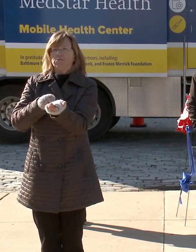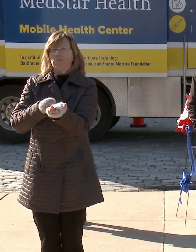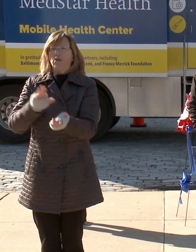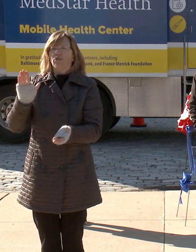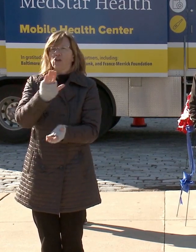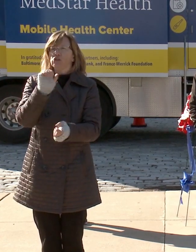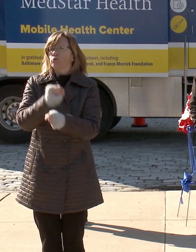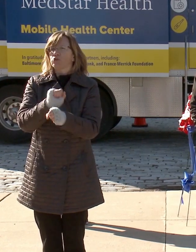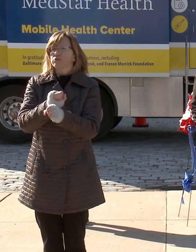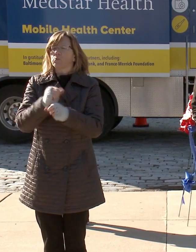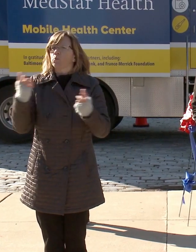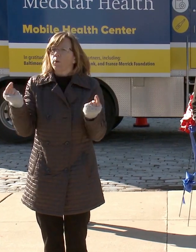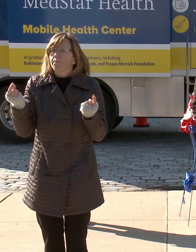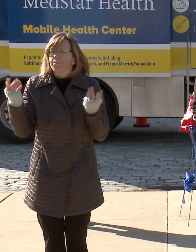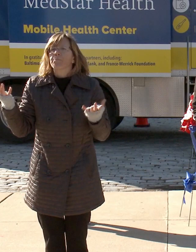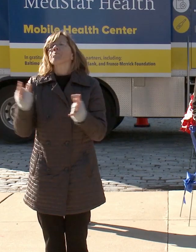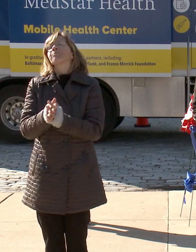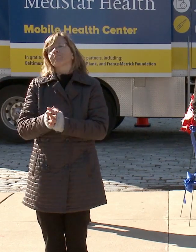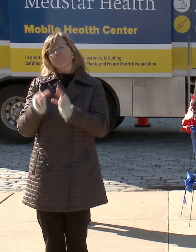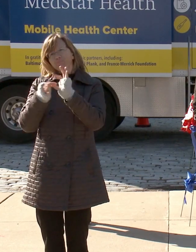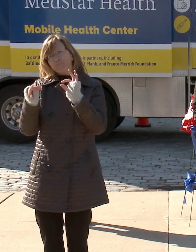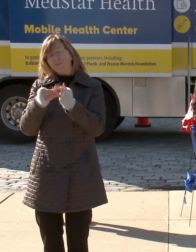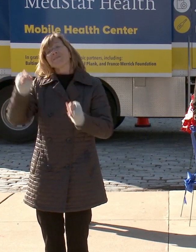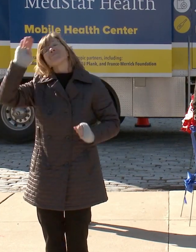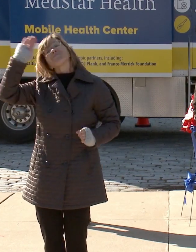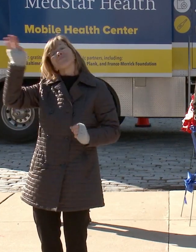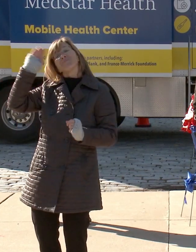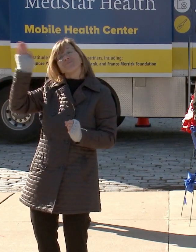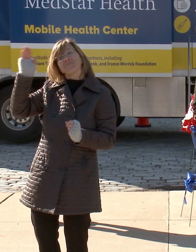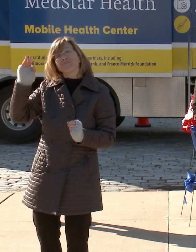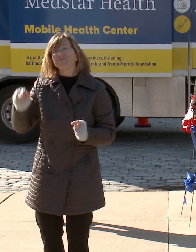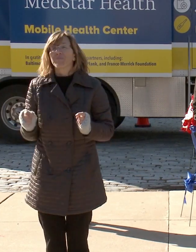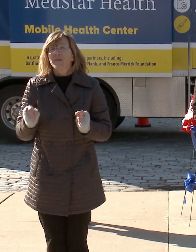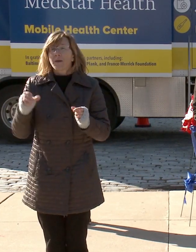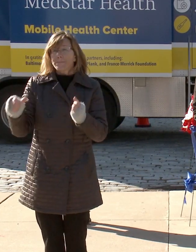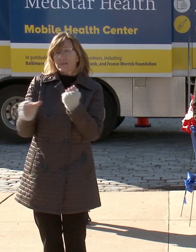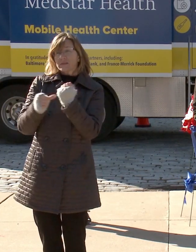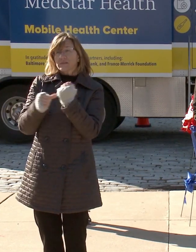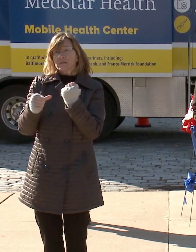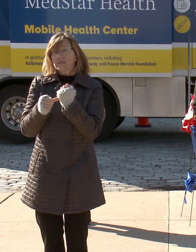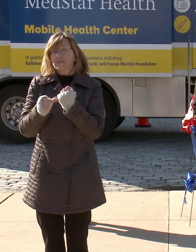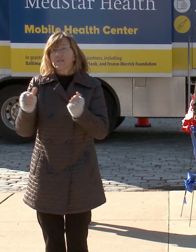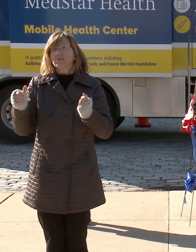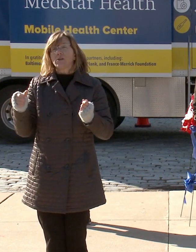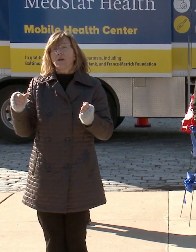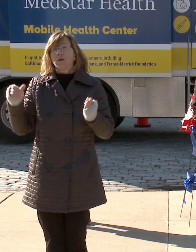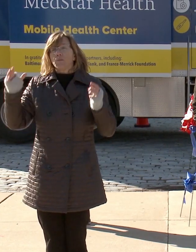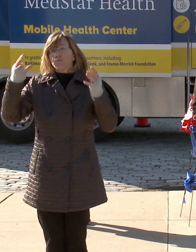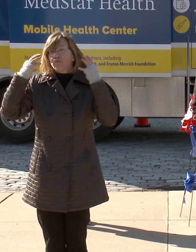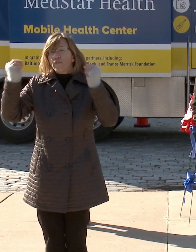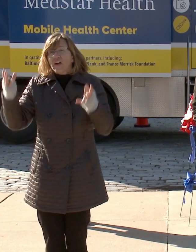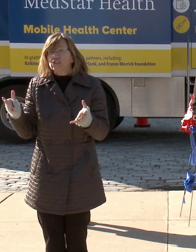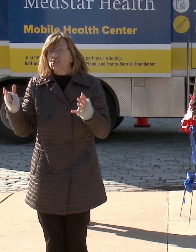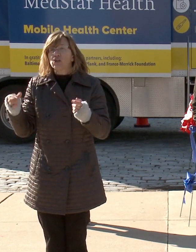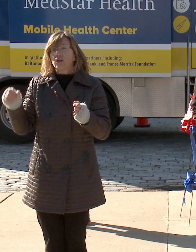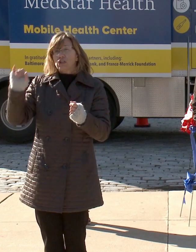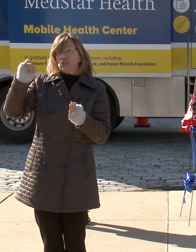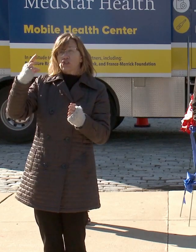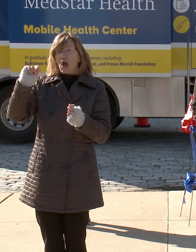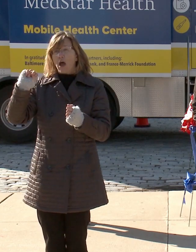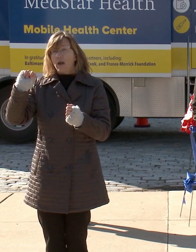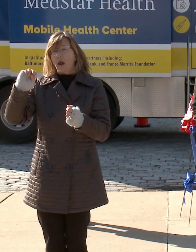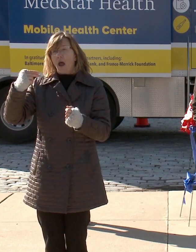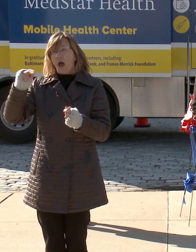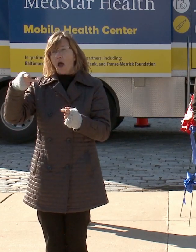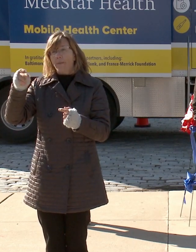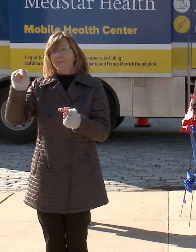Thank you so much, Dr. O'Connor. Hi, everyone. I'm Michelle Patch. I'm an assistant professor at Johns Hopkins School of Nursing, and I'm helping